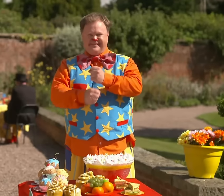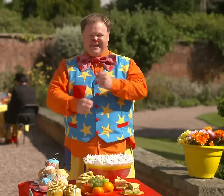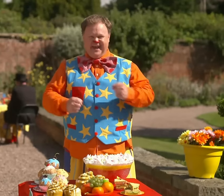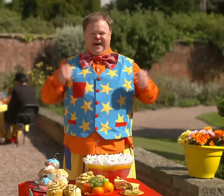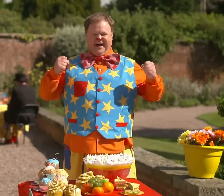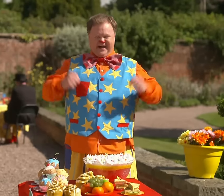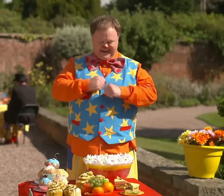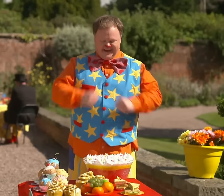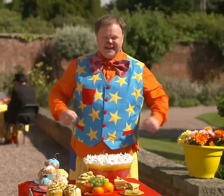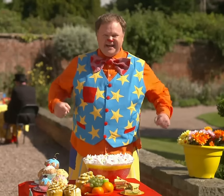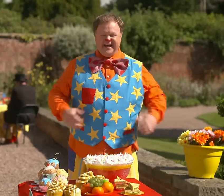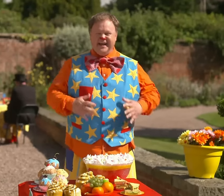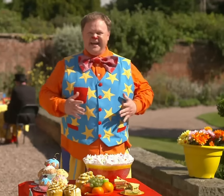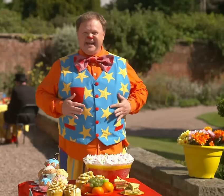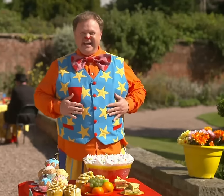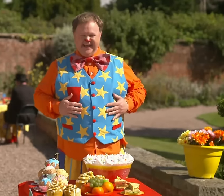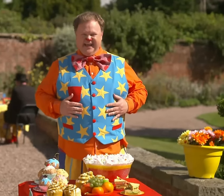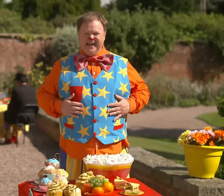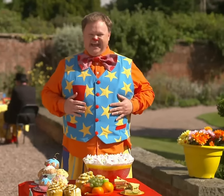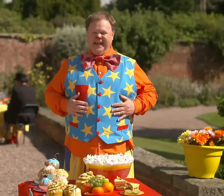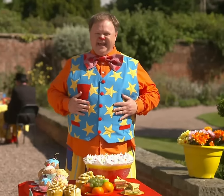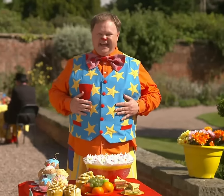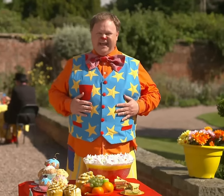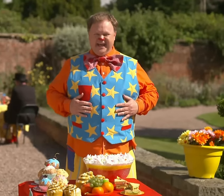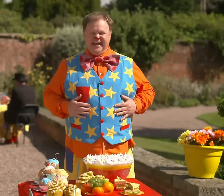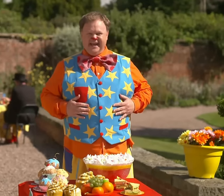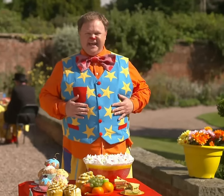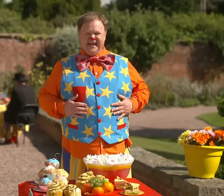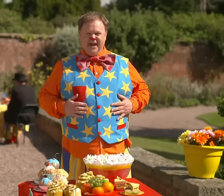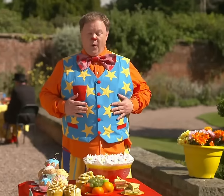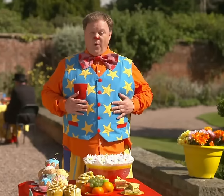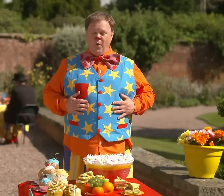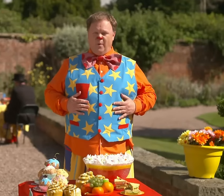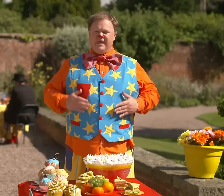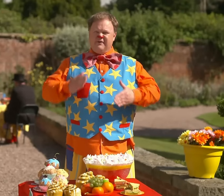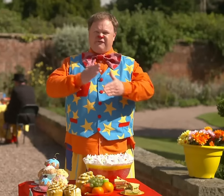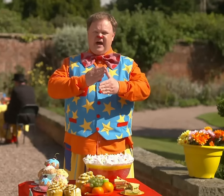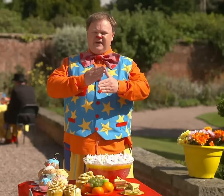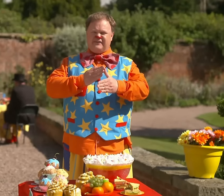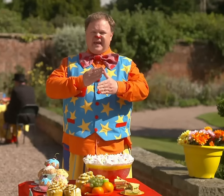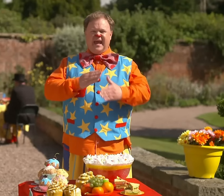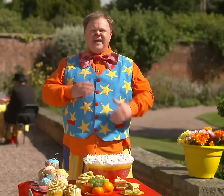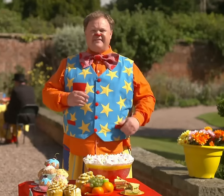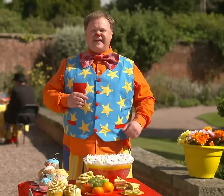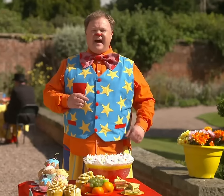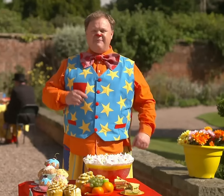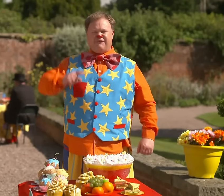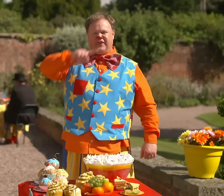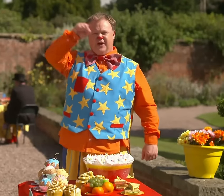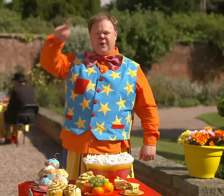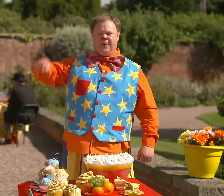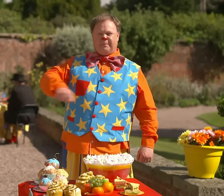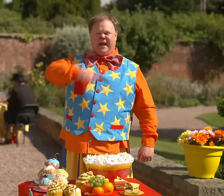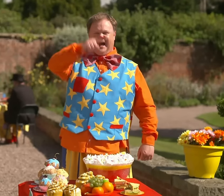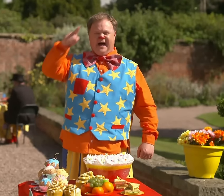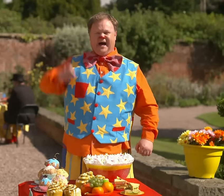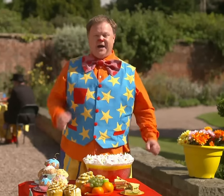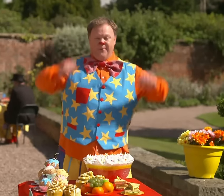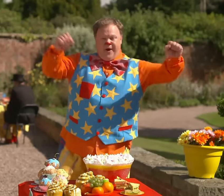That sounds like fun, Mr. Tumble. Which games do you have? Ooh. First, it's time for the hoopla!